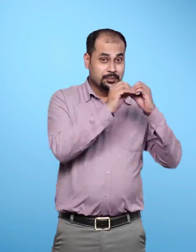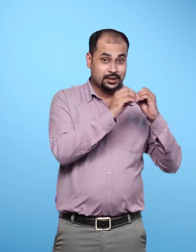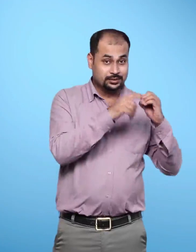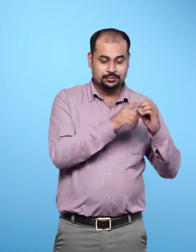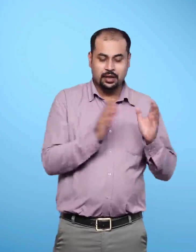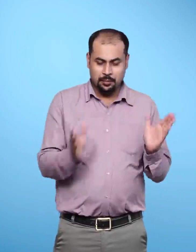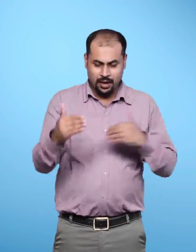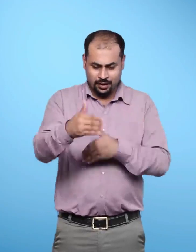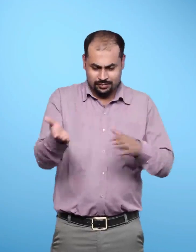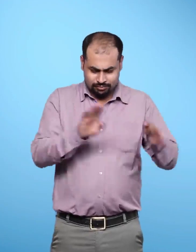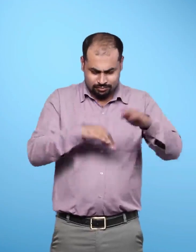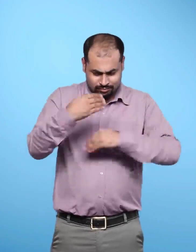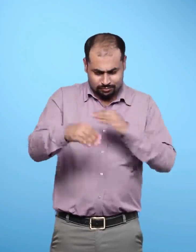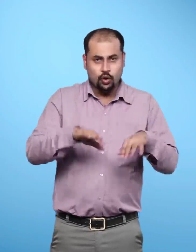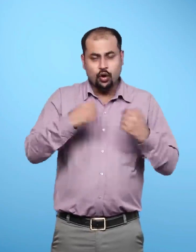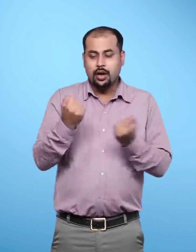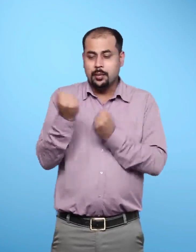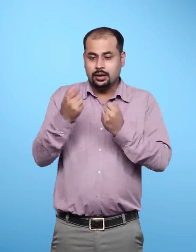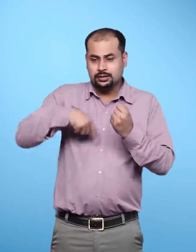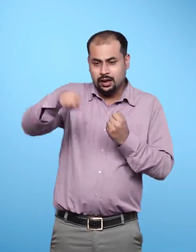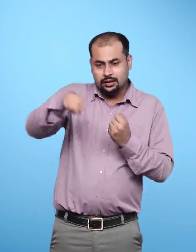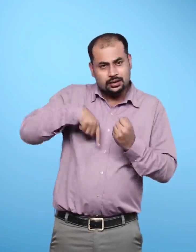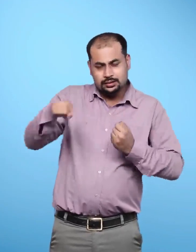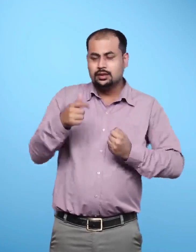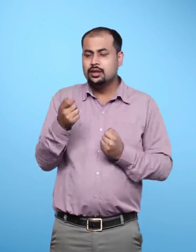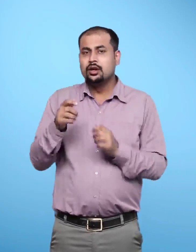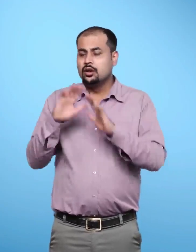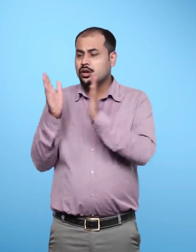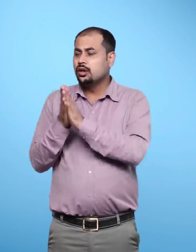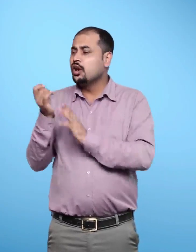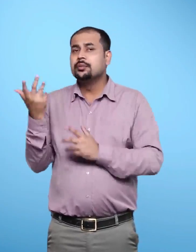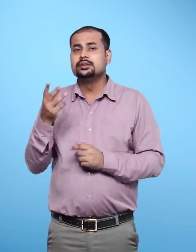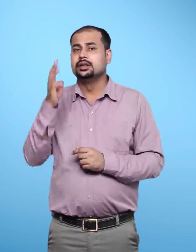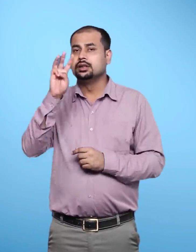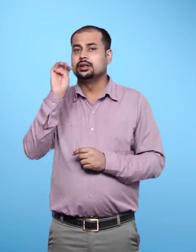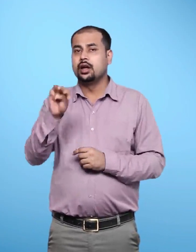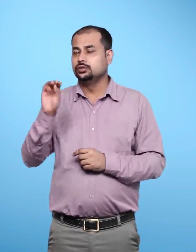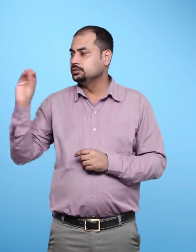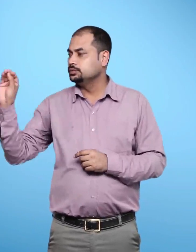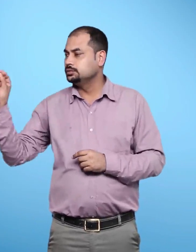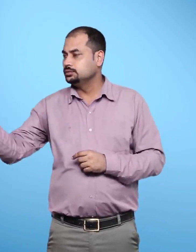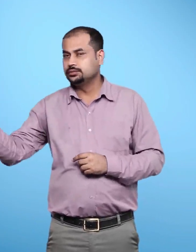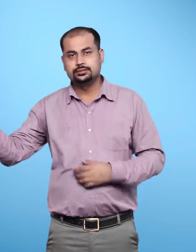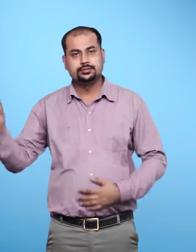B. Packing and bus charges is equal to rupees 3,000.